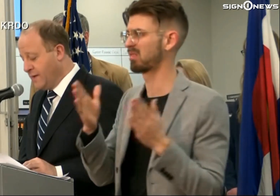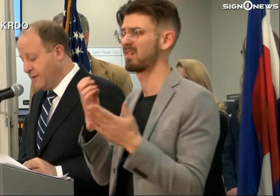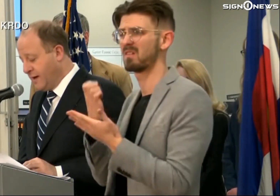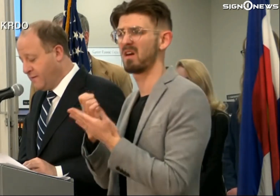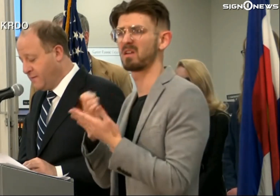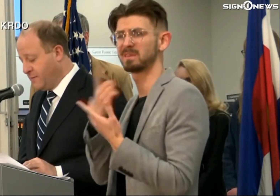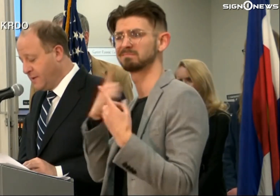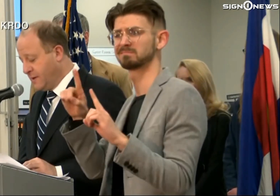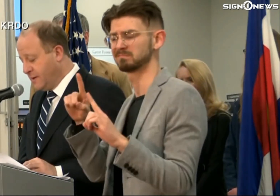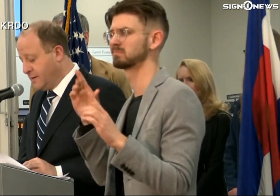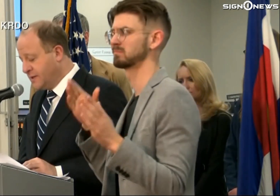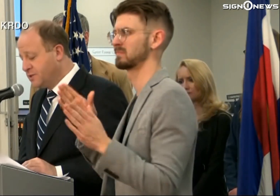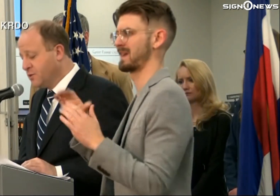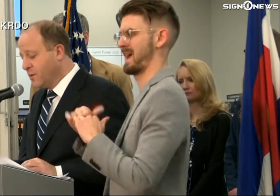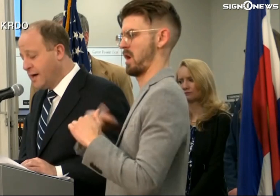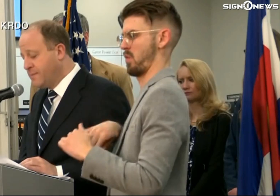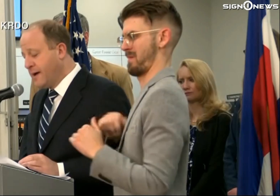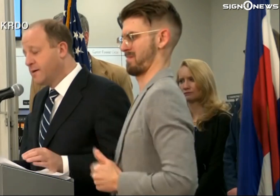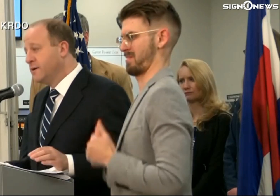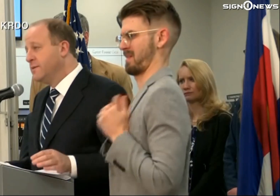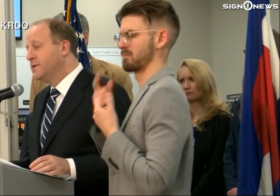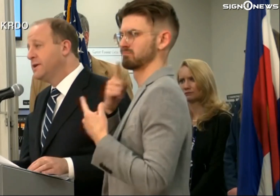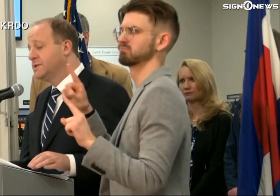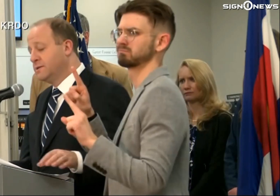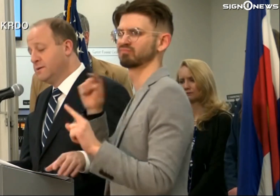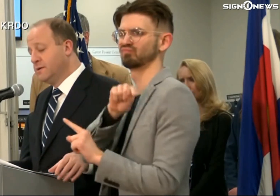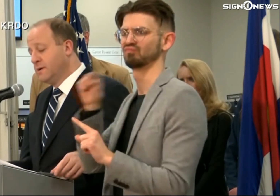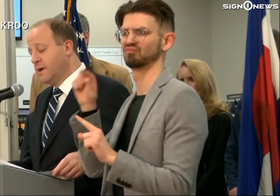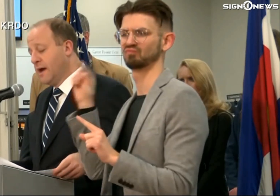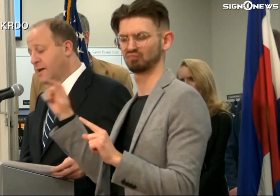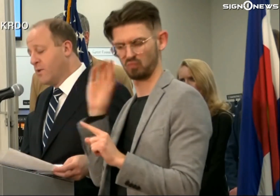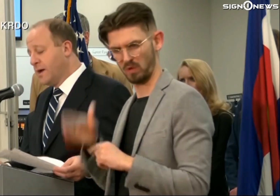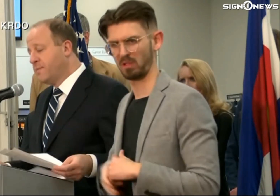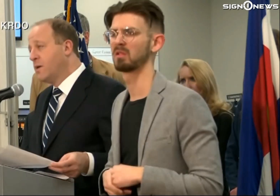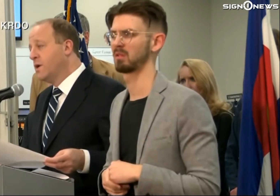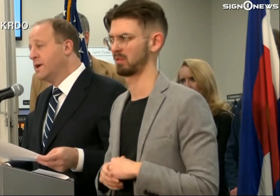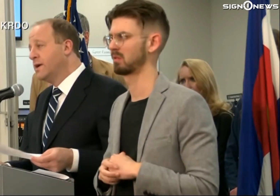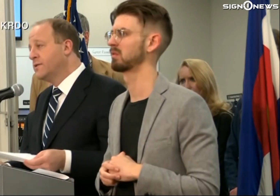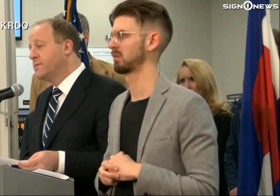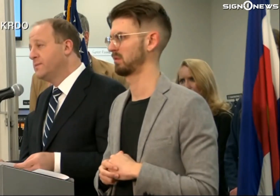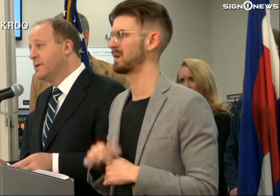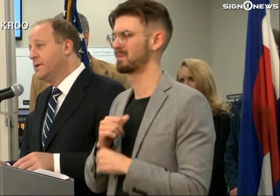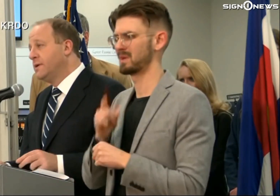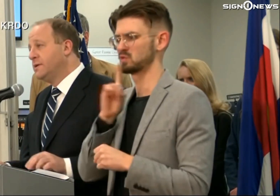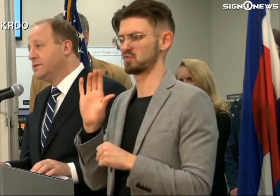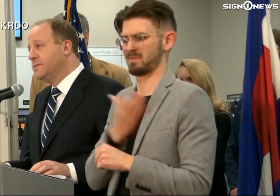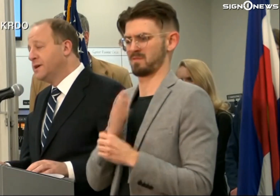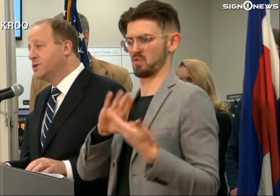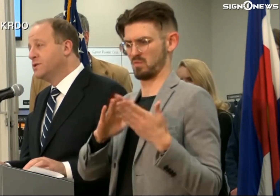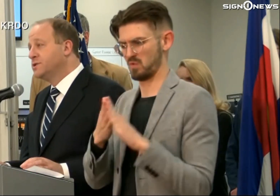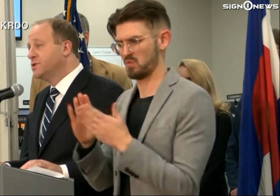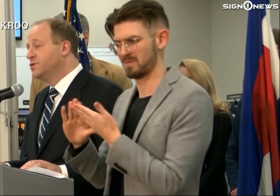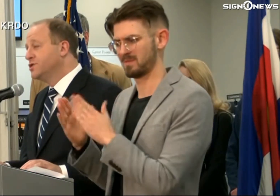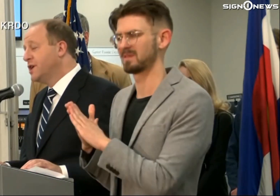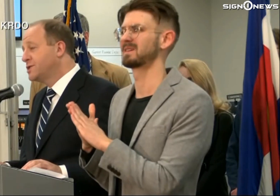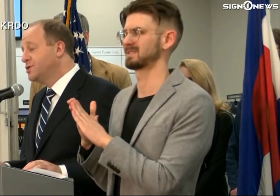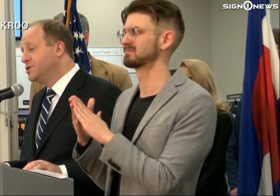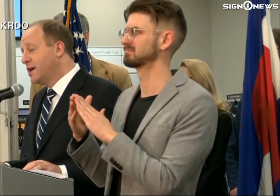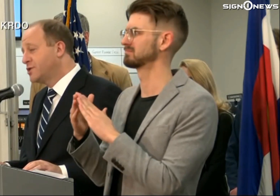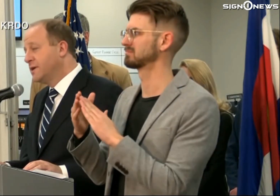for our way of life. Let's do right by our communities and right by one another to make sure that